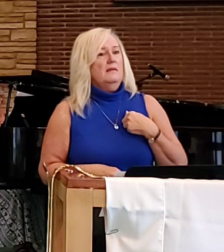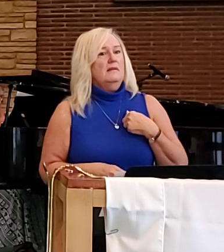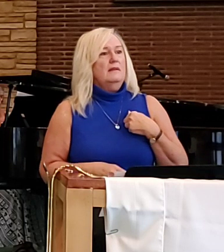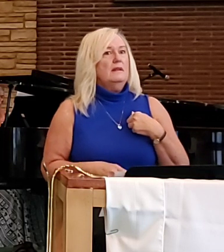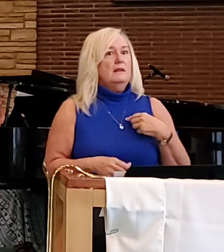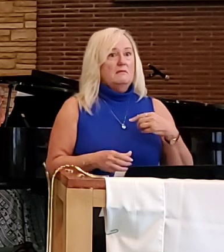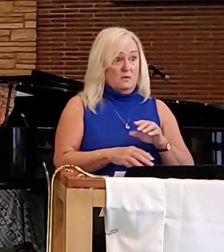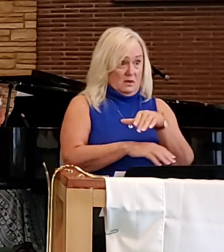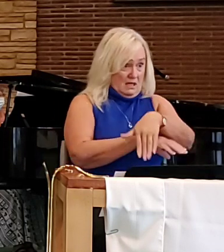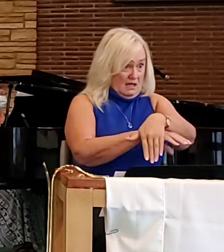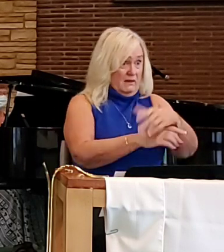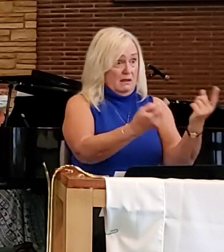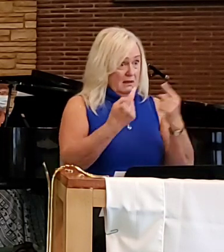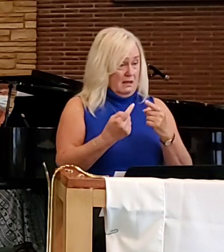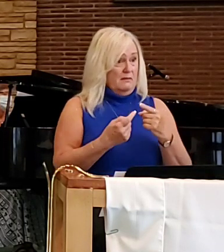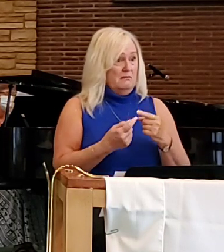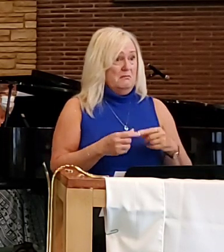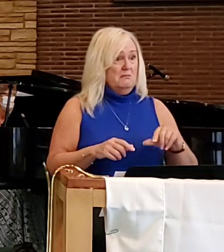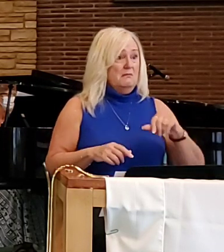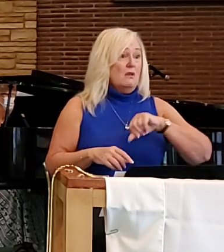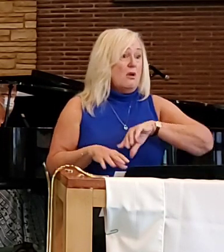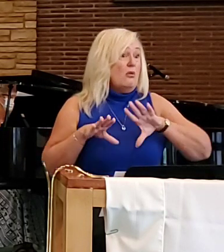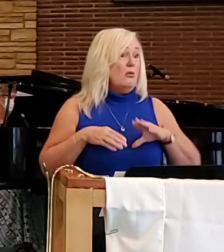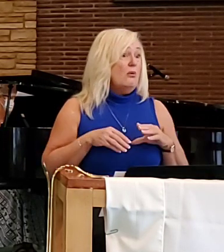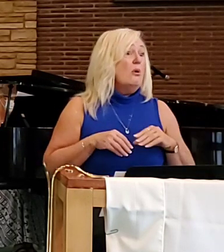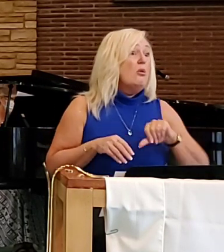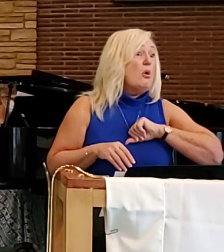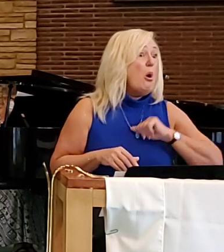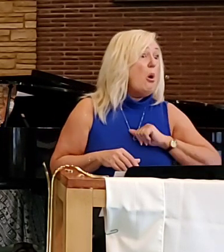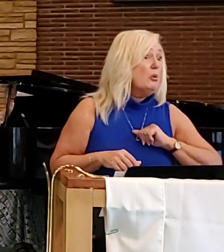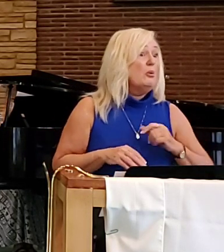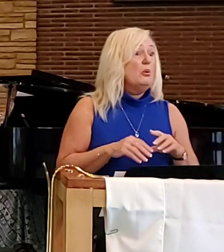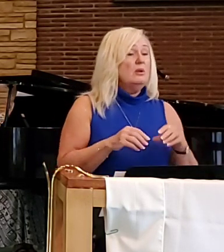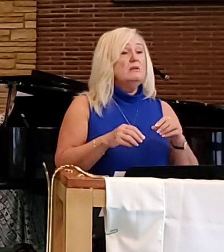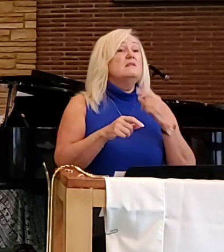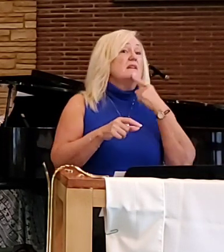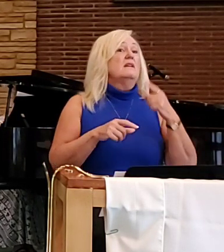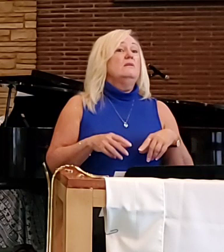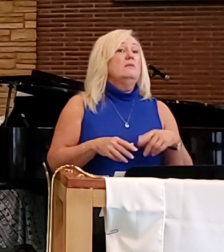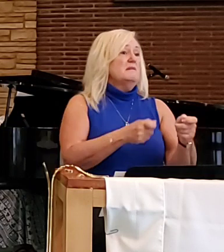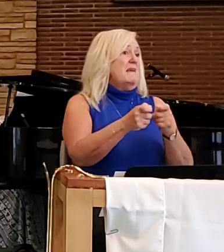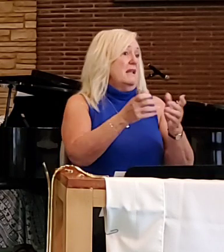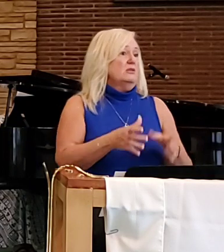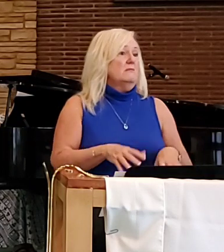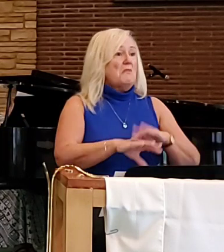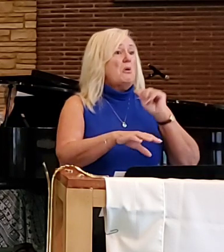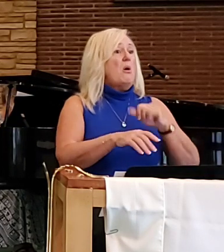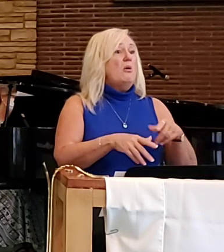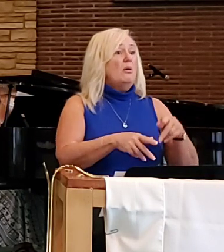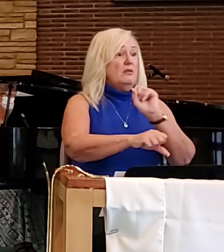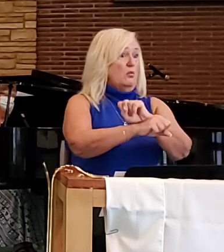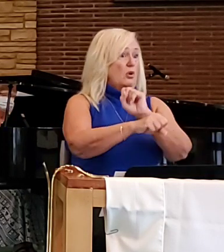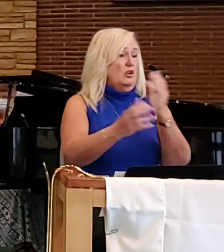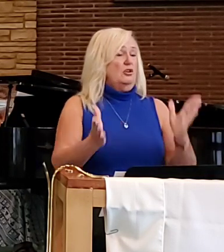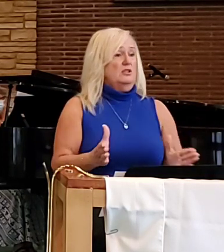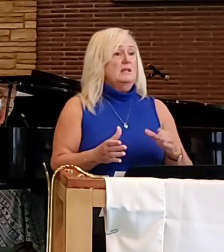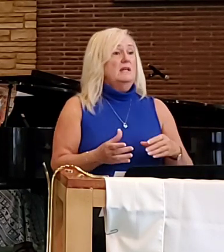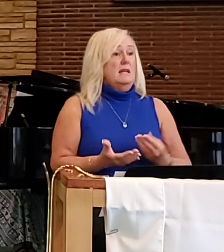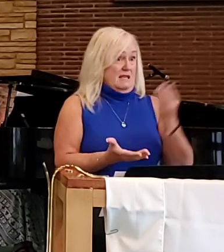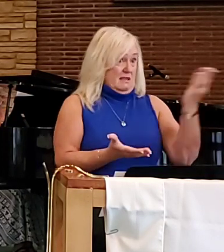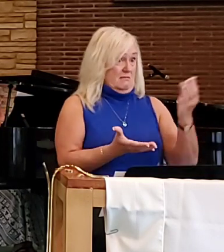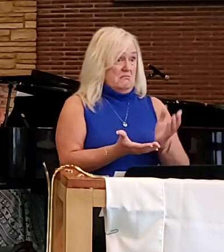When evening came, the owner of the vineyard said to his manager, 'Call the laborers and give them their